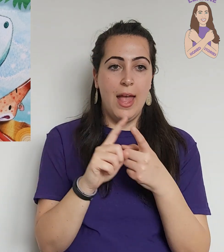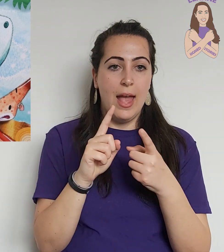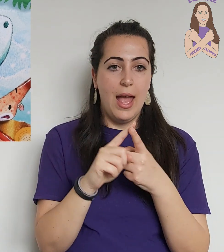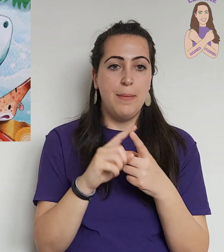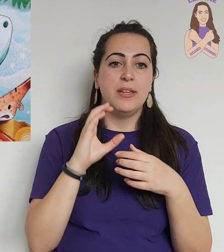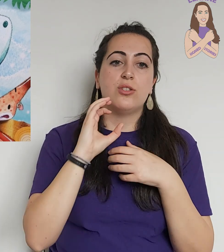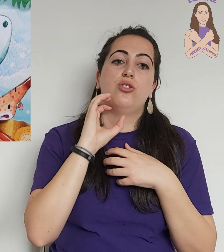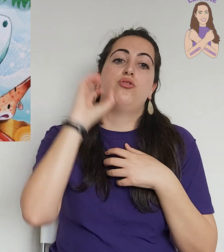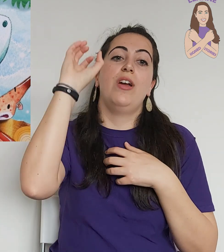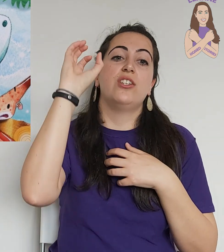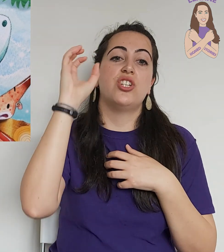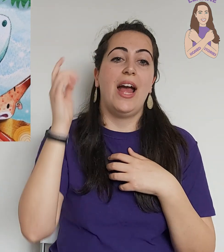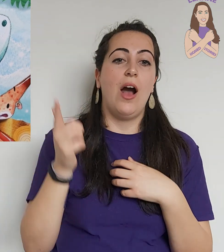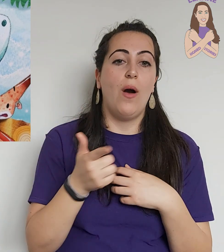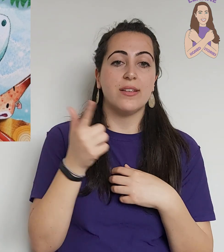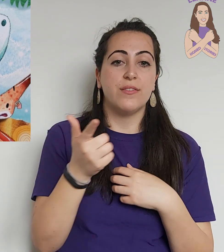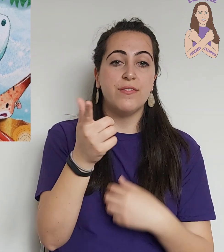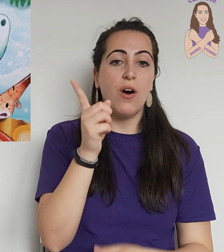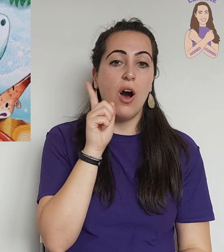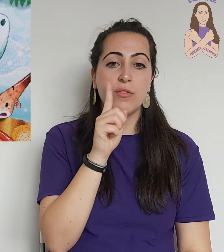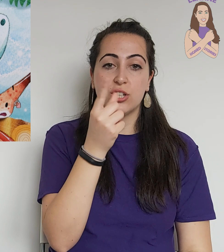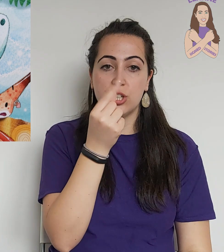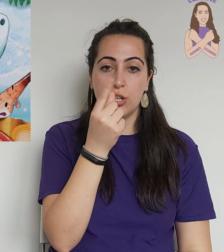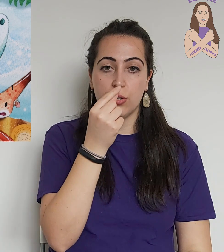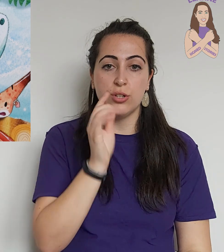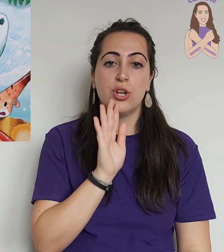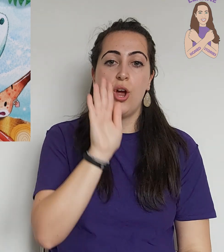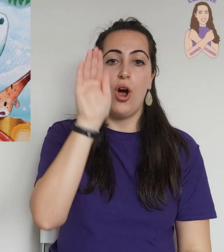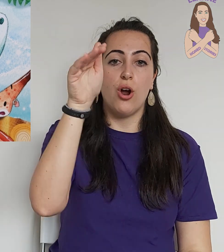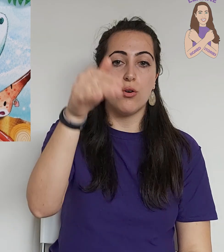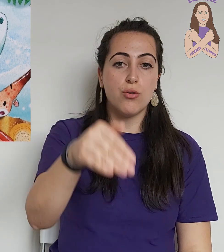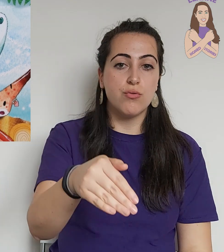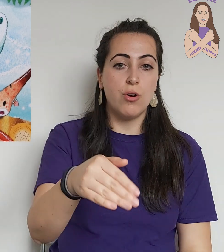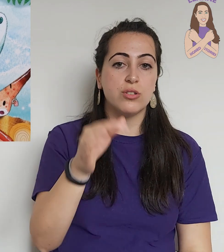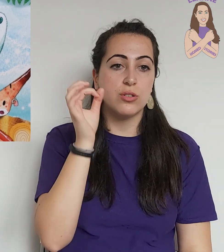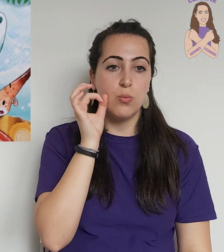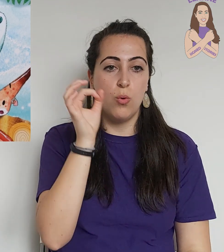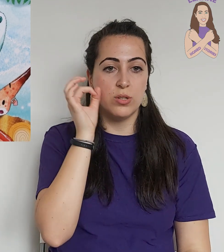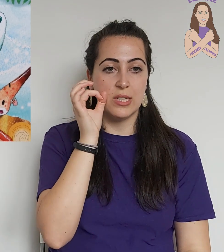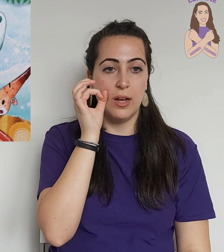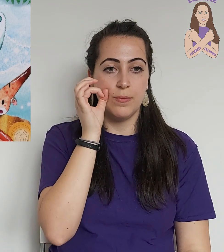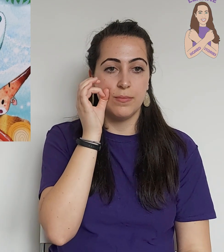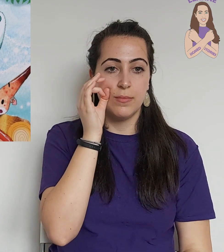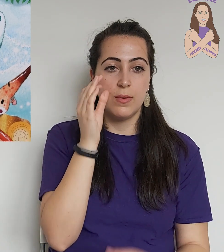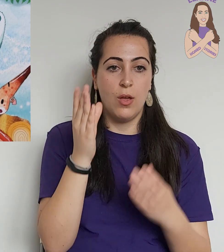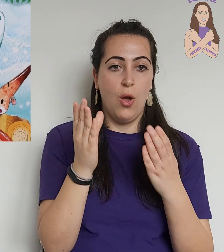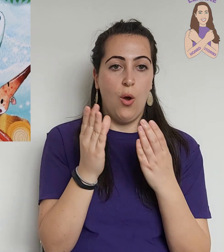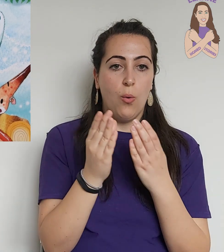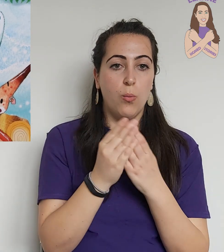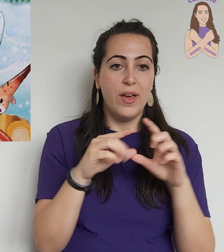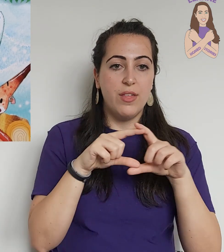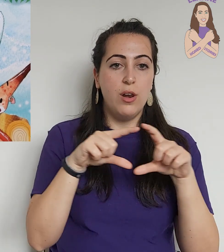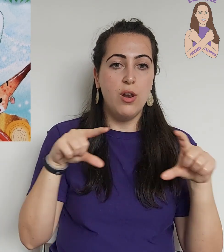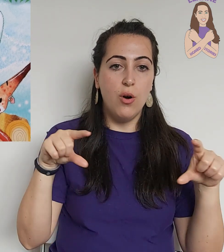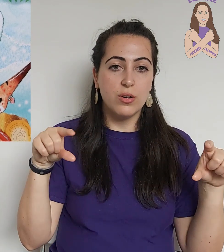Emmy stretched it out as far as she could across the water. With a long